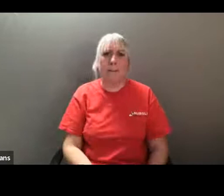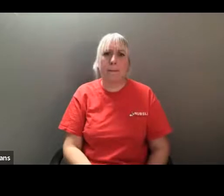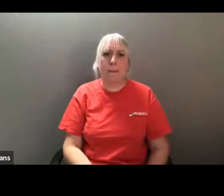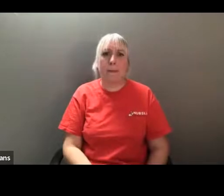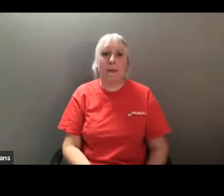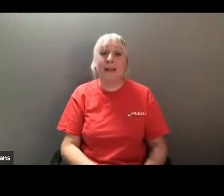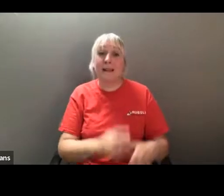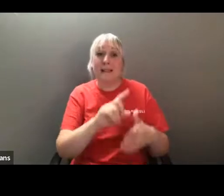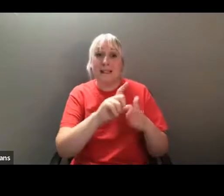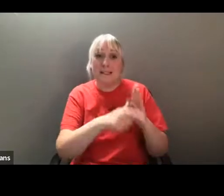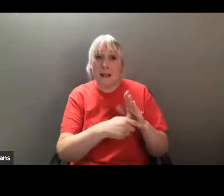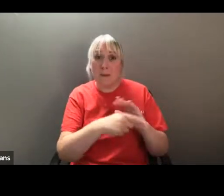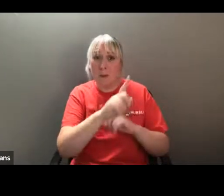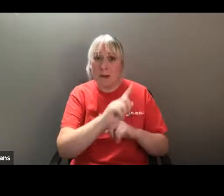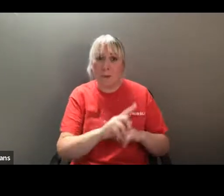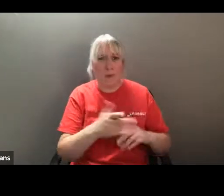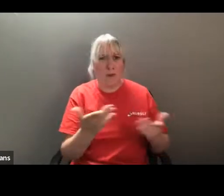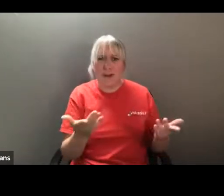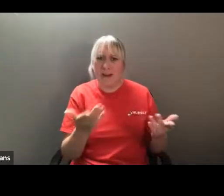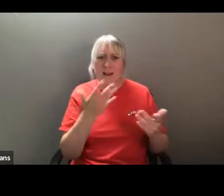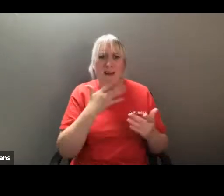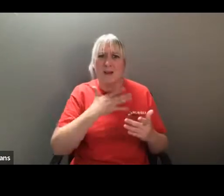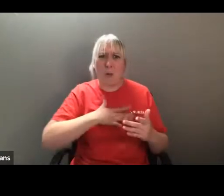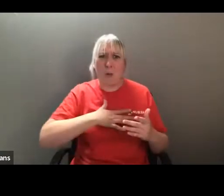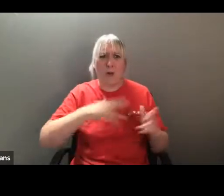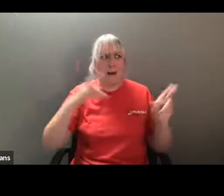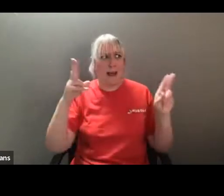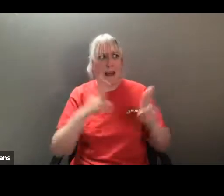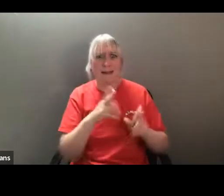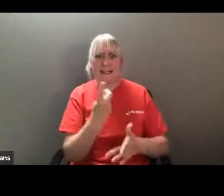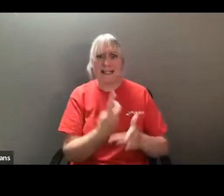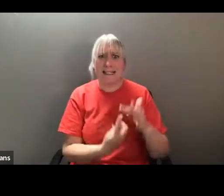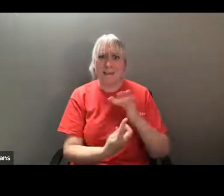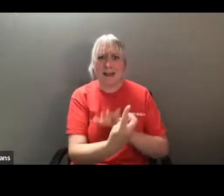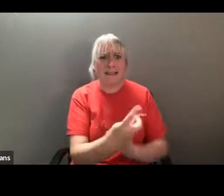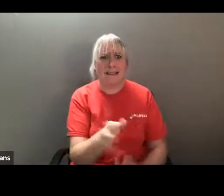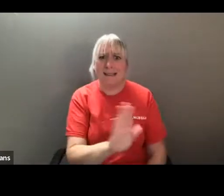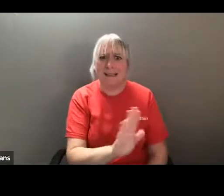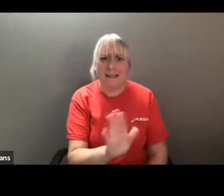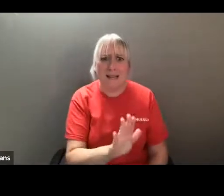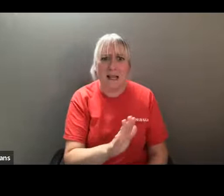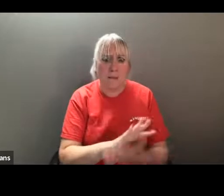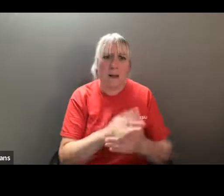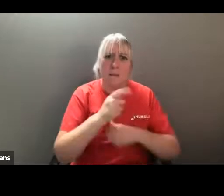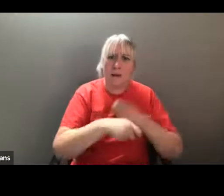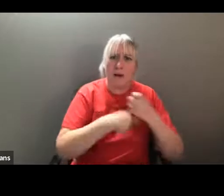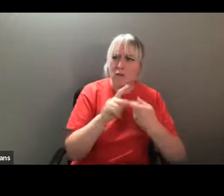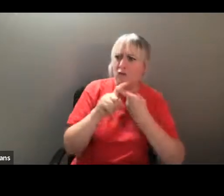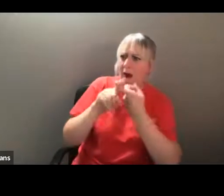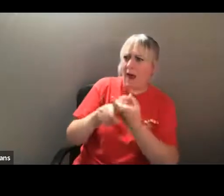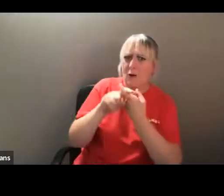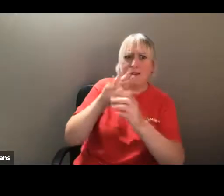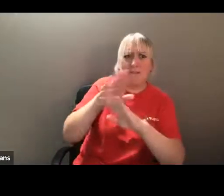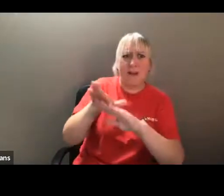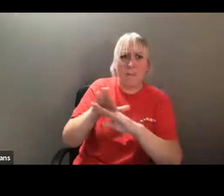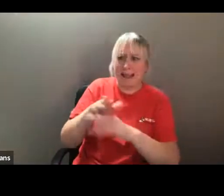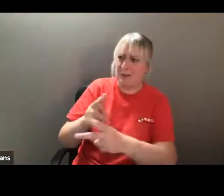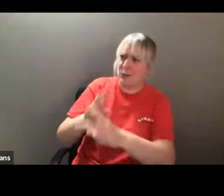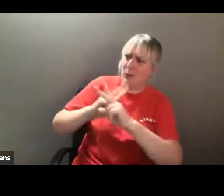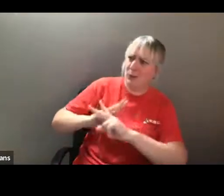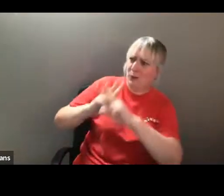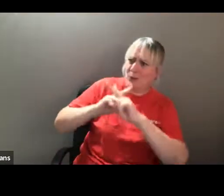need a system that leads to a further lack of independence for us. We should never have to be reliant on family to provide the basic support we